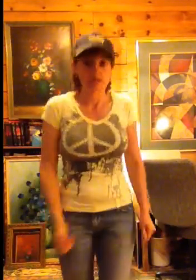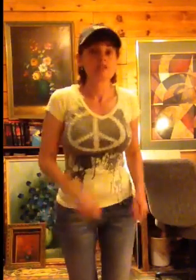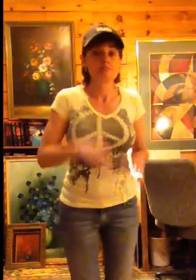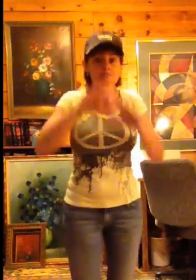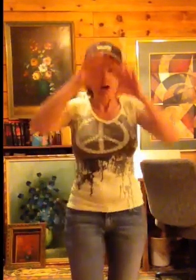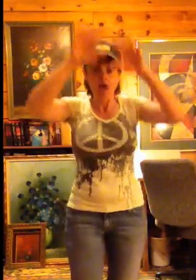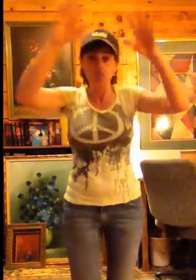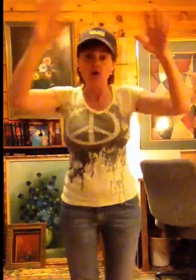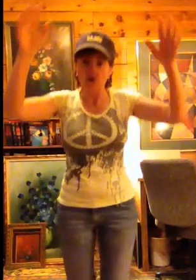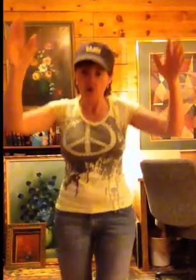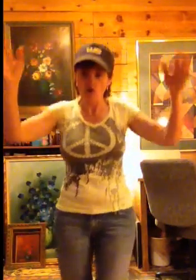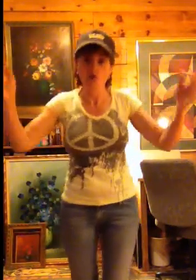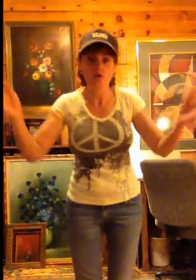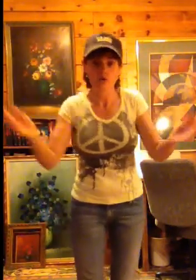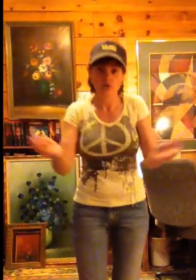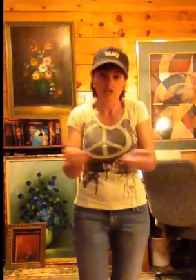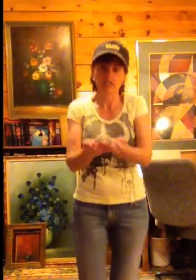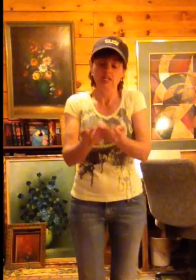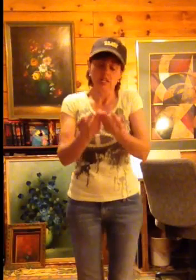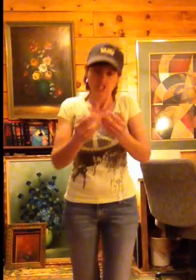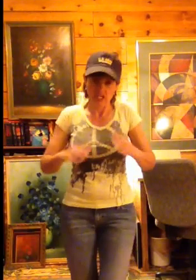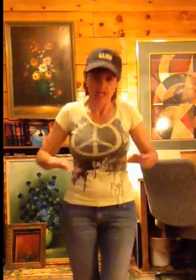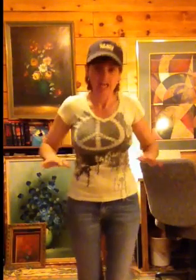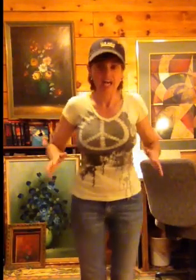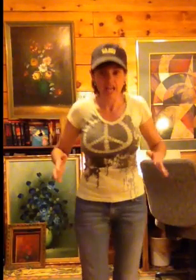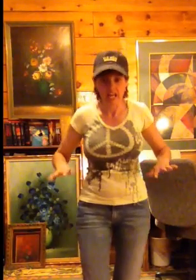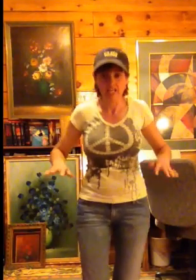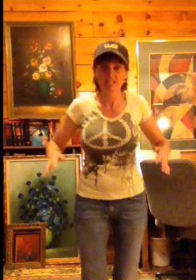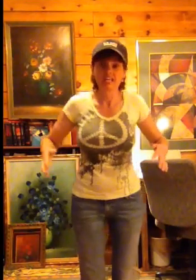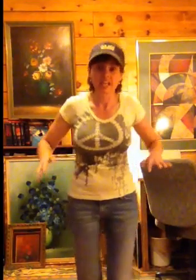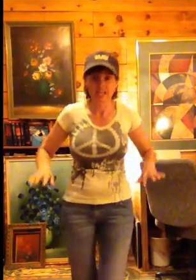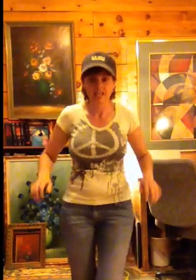When my world is shaking,